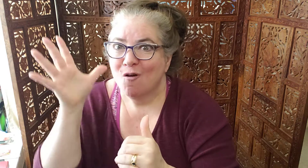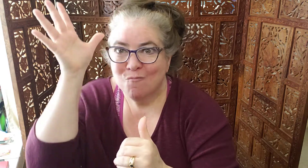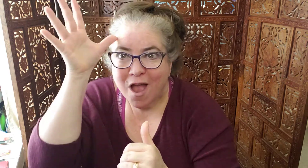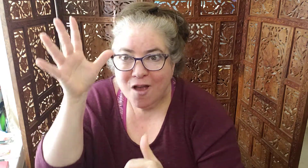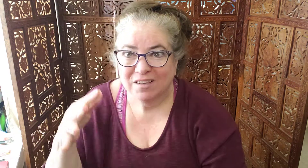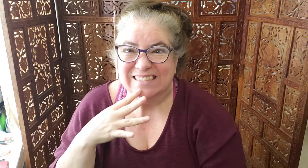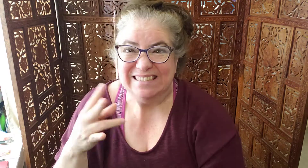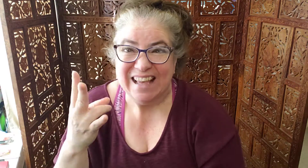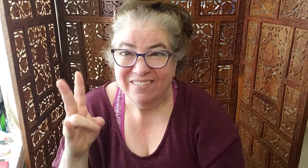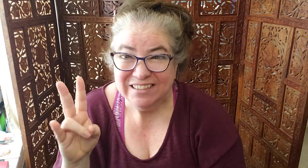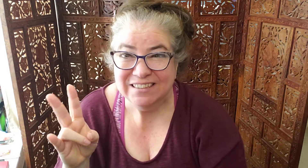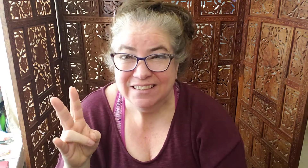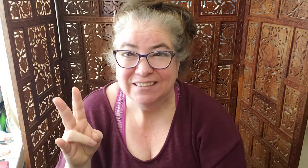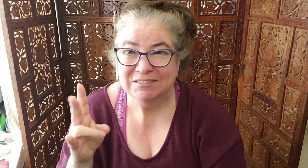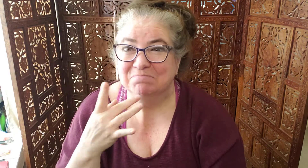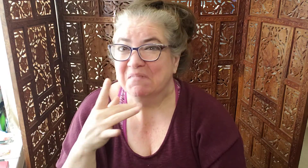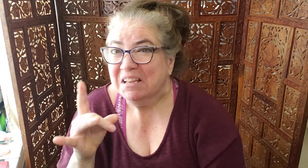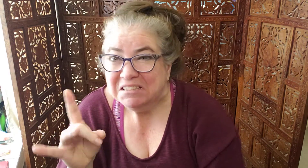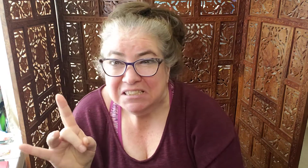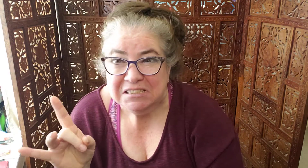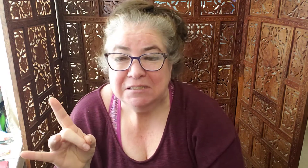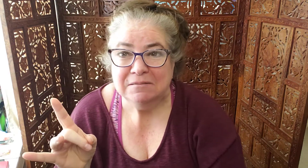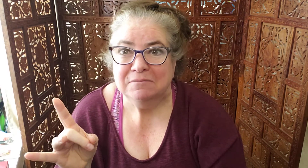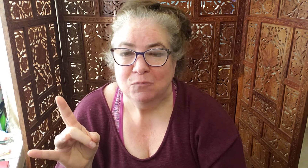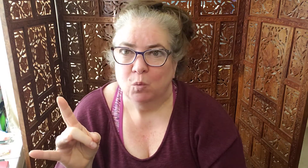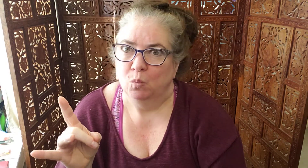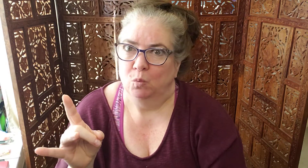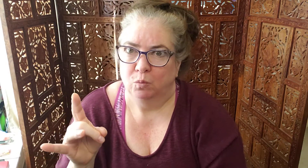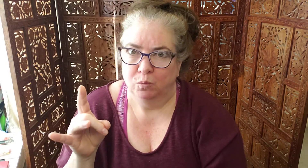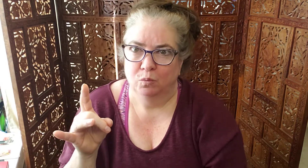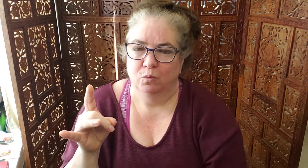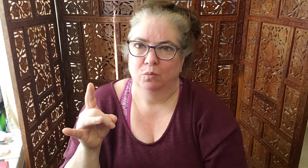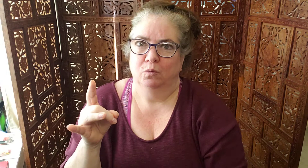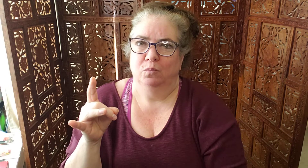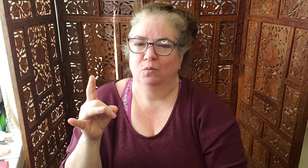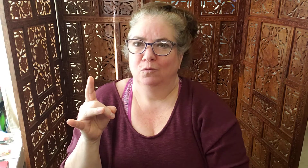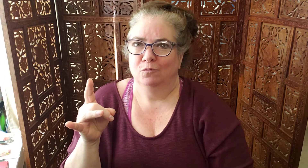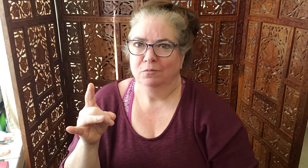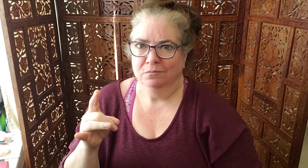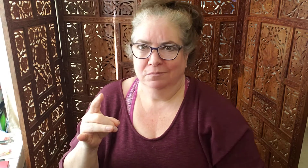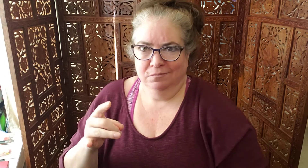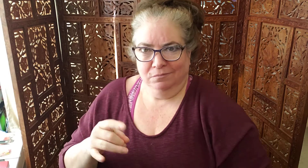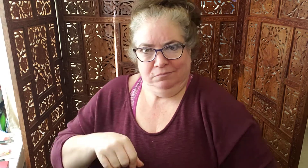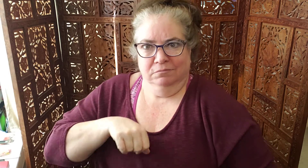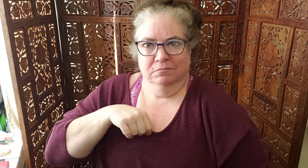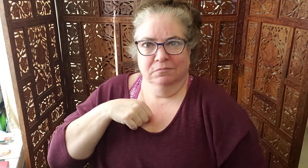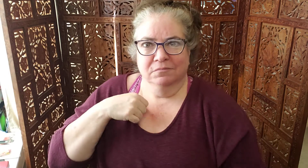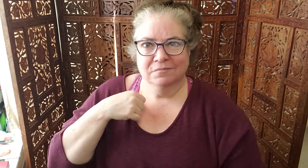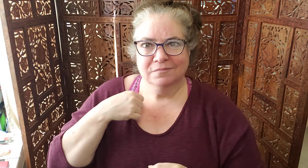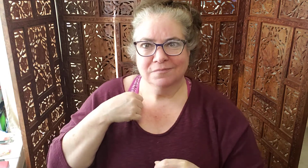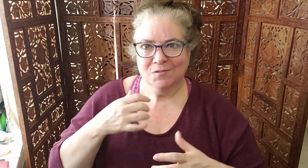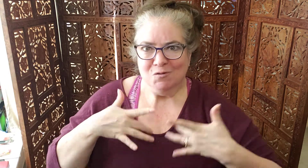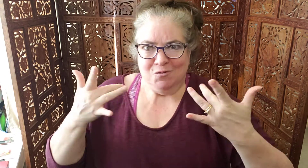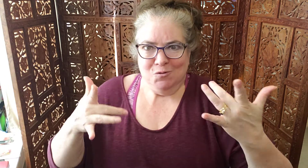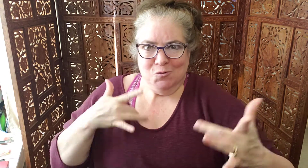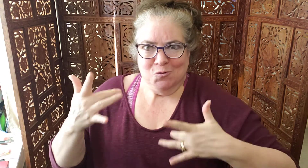18 years old. It was absolutely breathtaking.